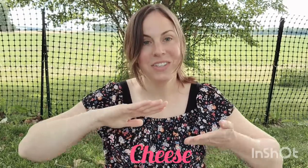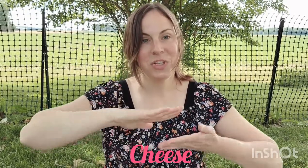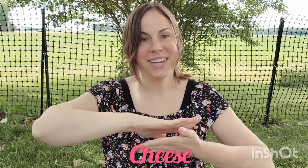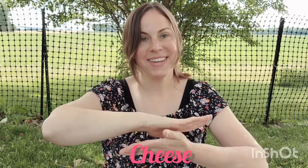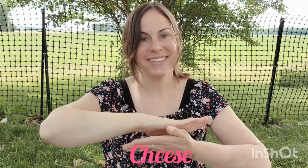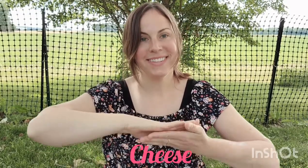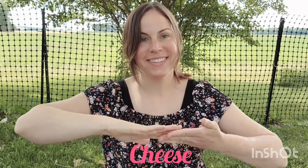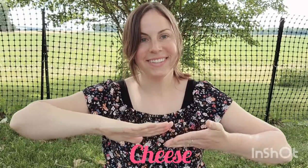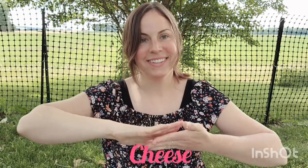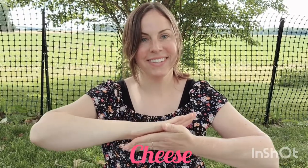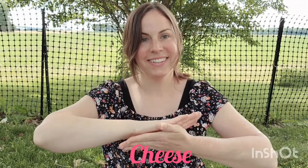Cheese.